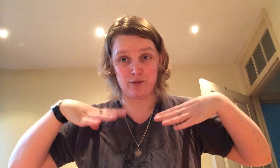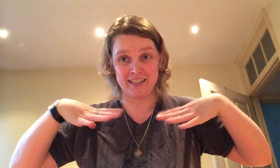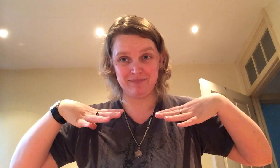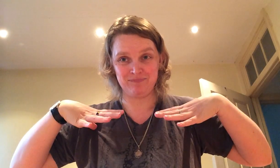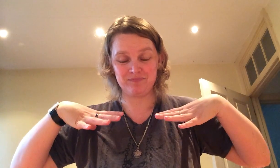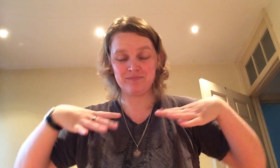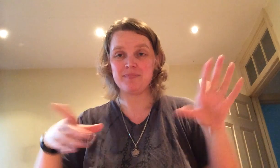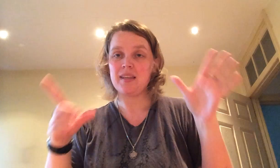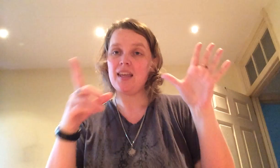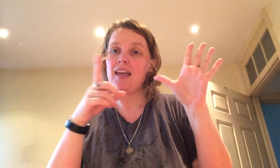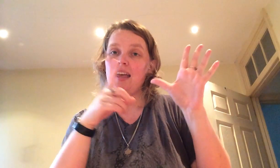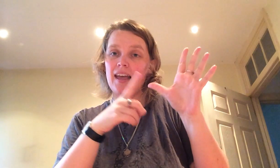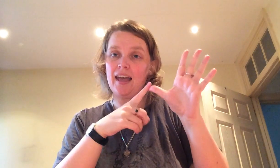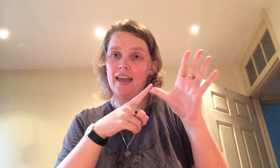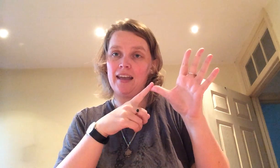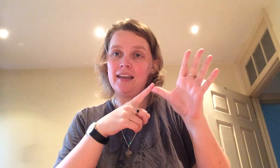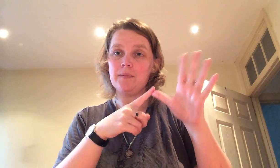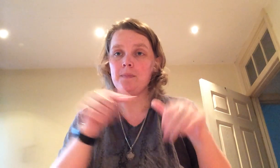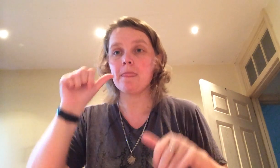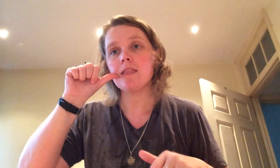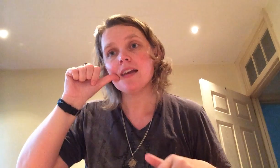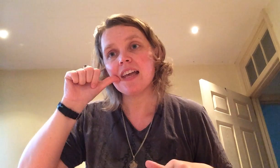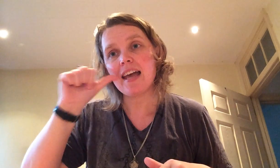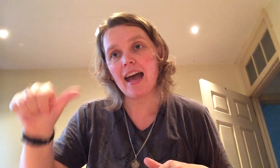ready? A,